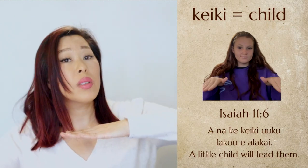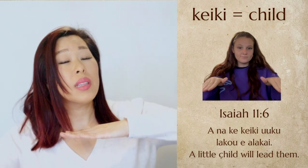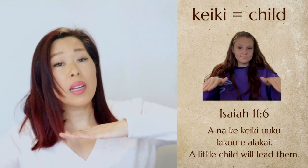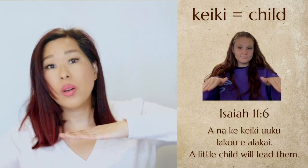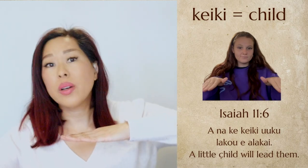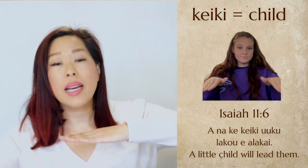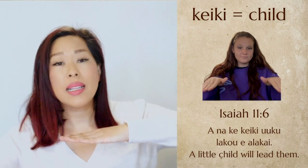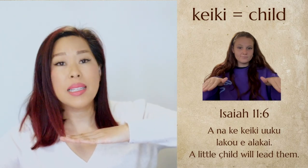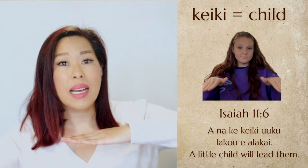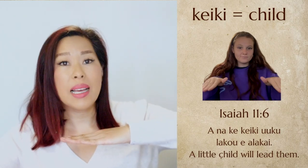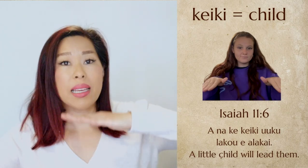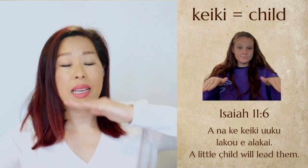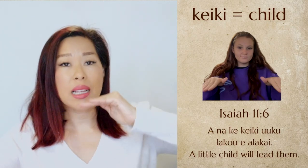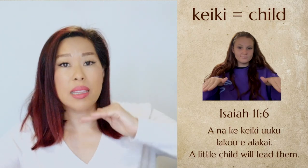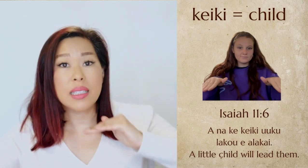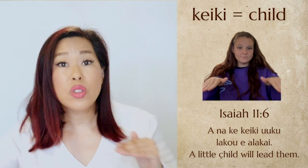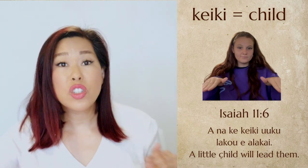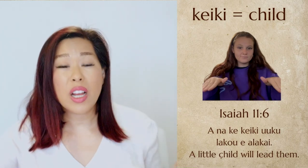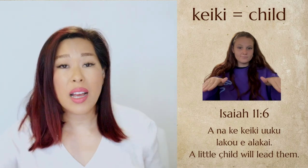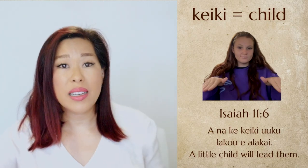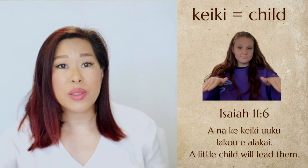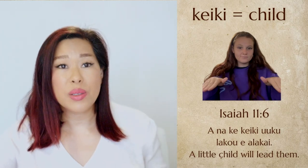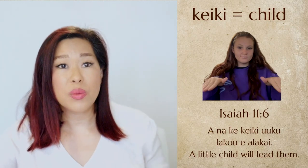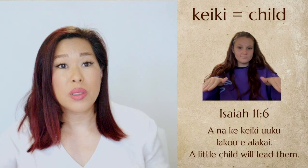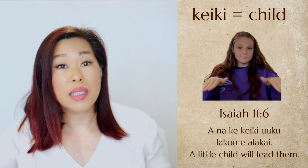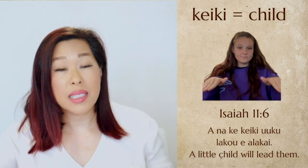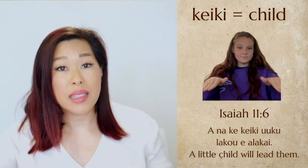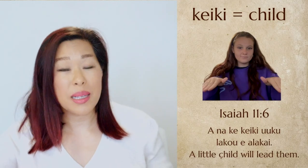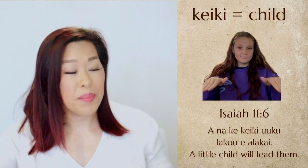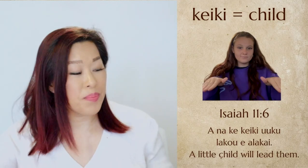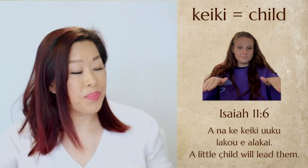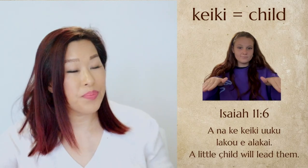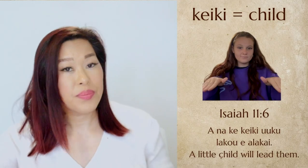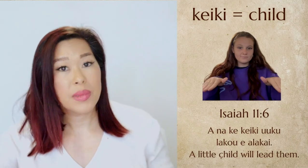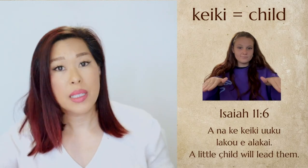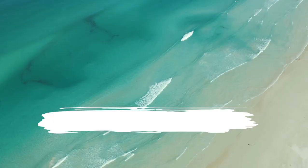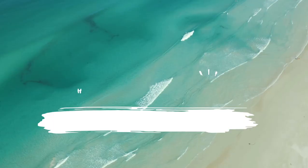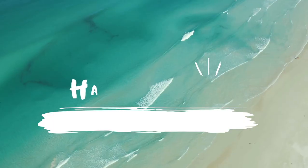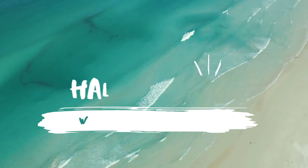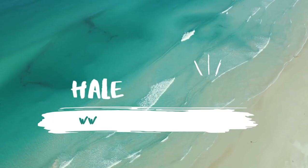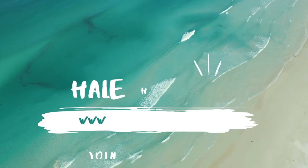Ukulakoi elakai, a little child will lead them.